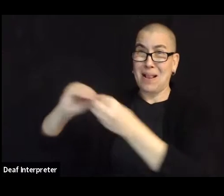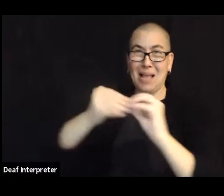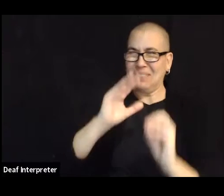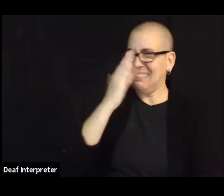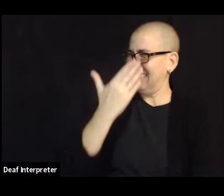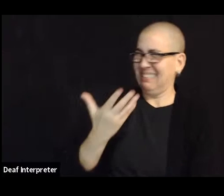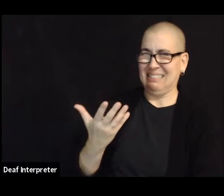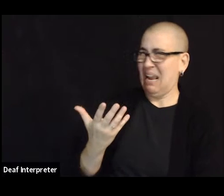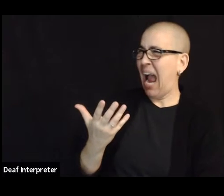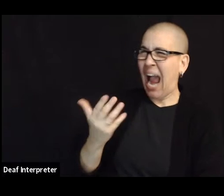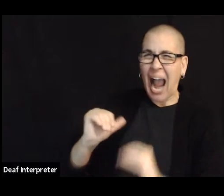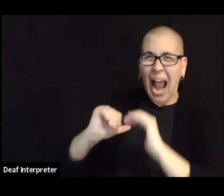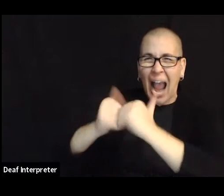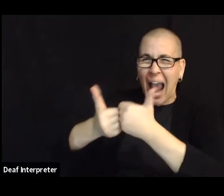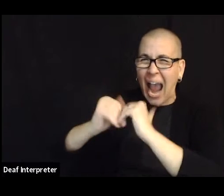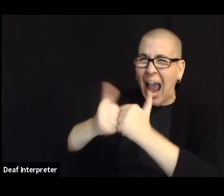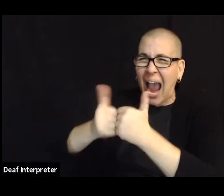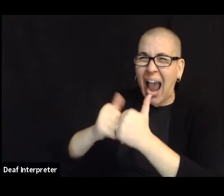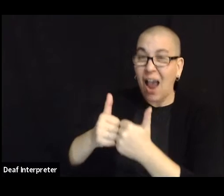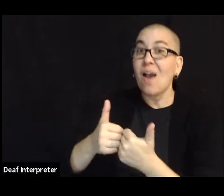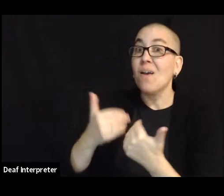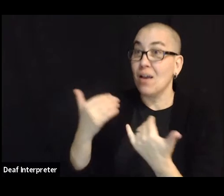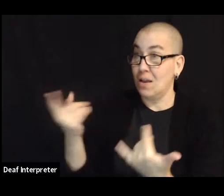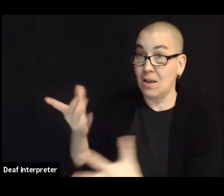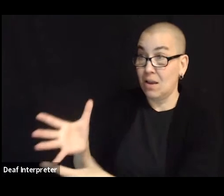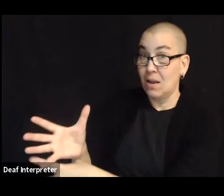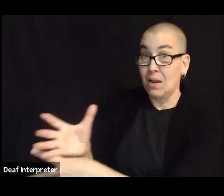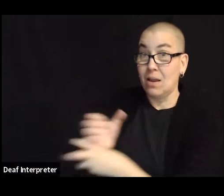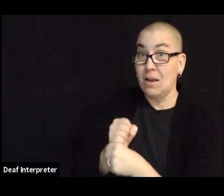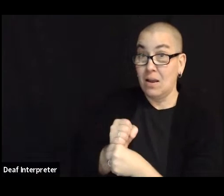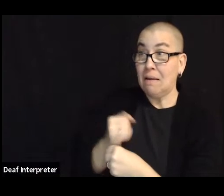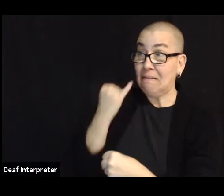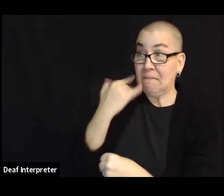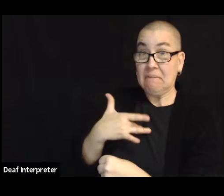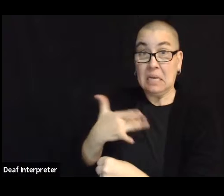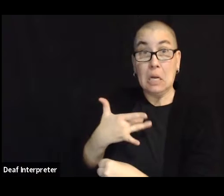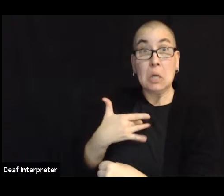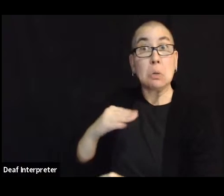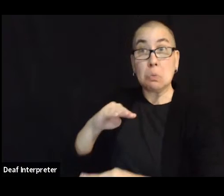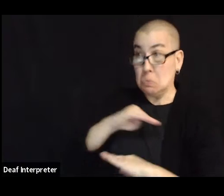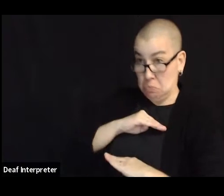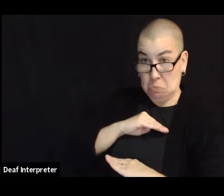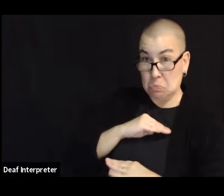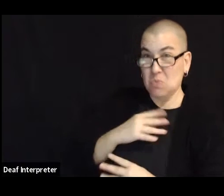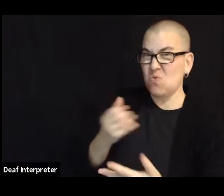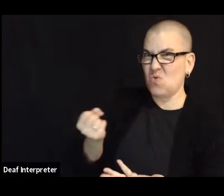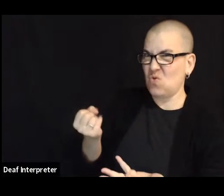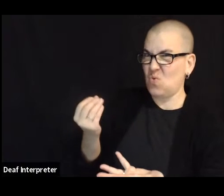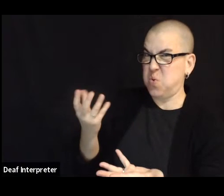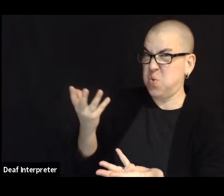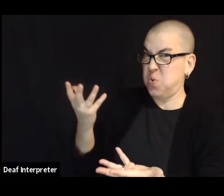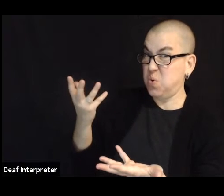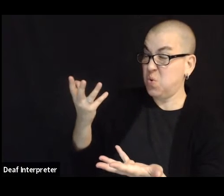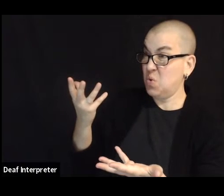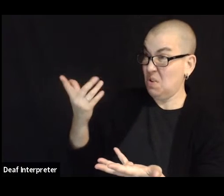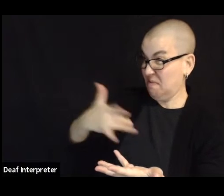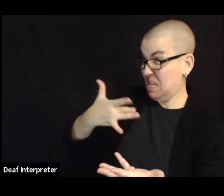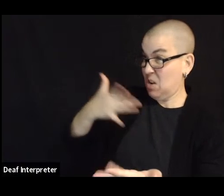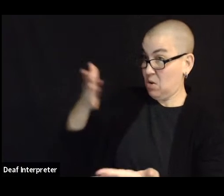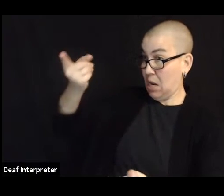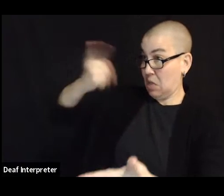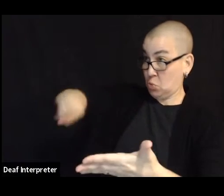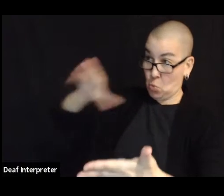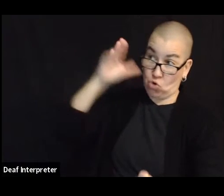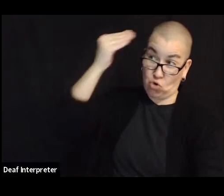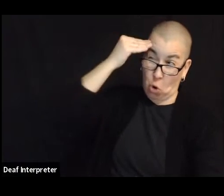that will make you feel better about the supply coming from the feds, is that going to be next Tuesday when you get that information, or will you have any